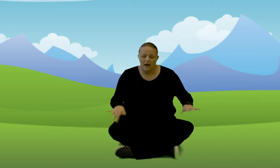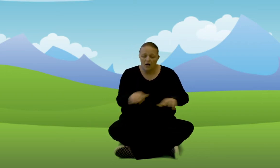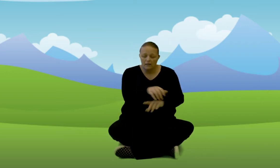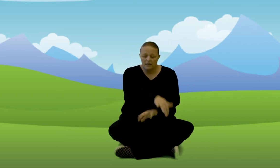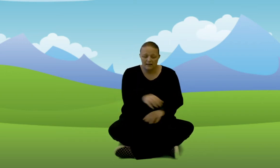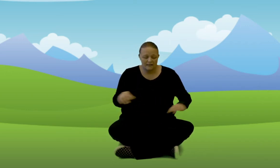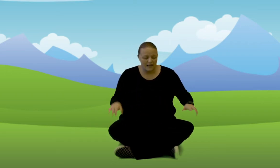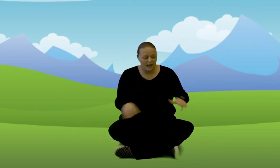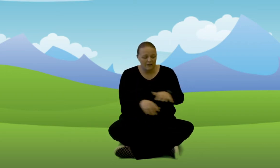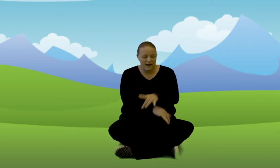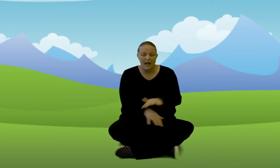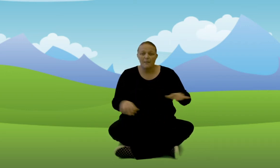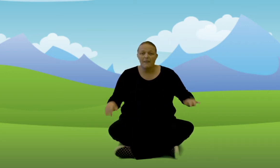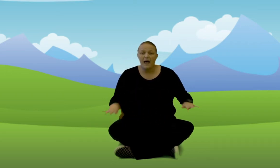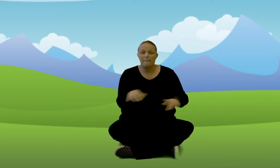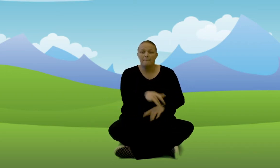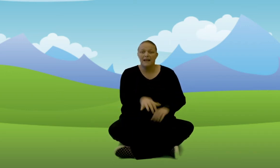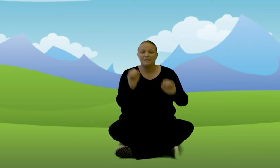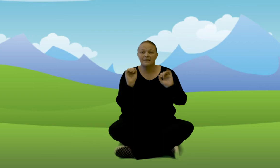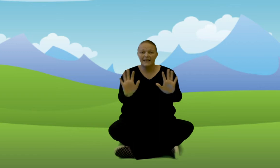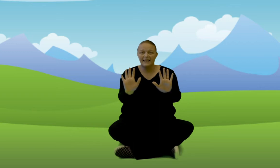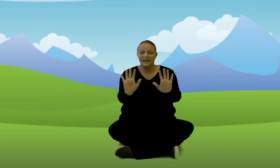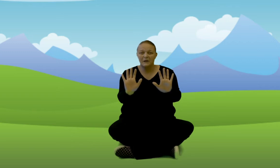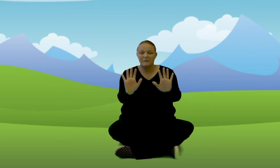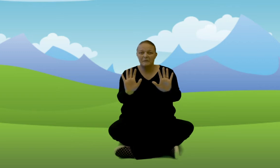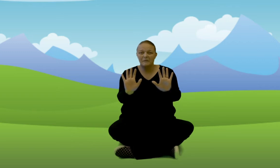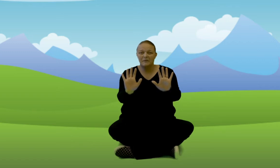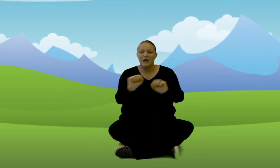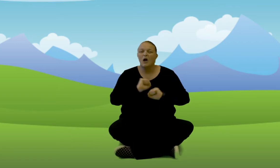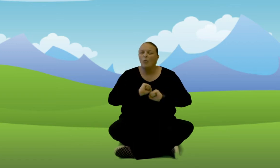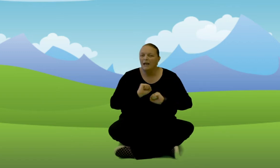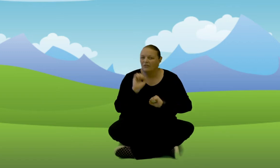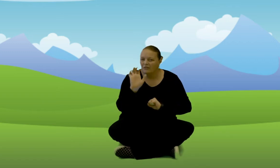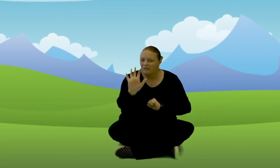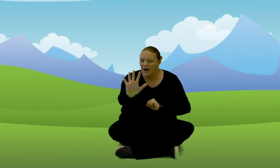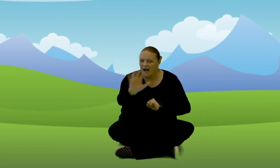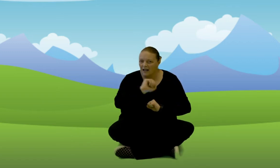all danced together and that makes 10. What is